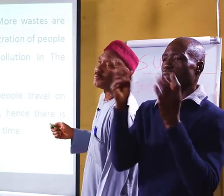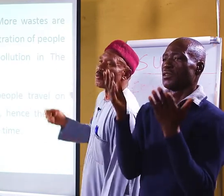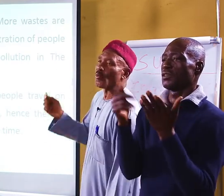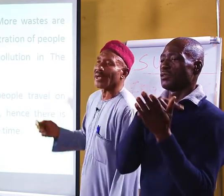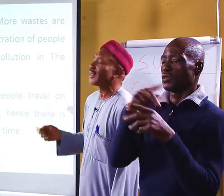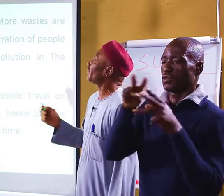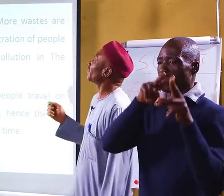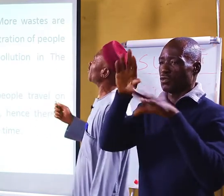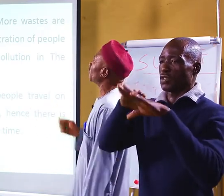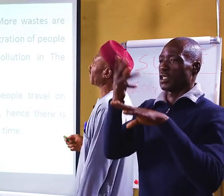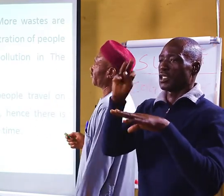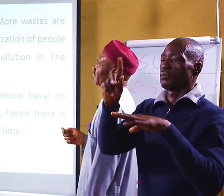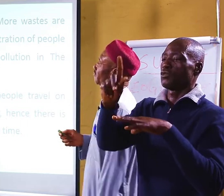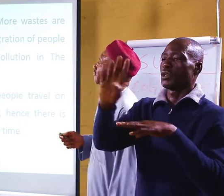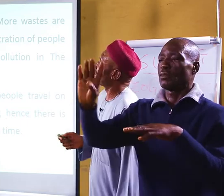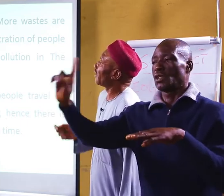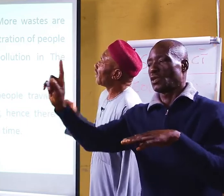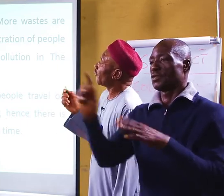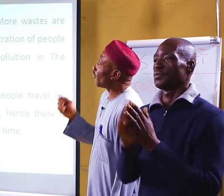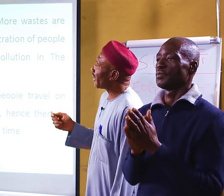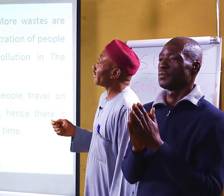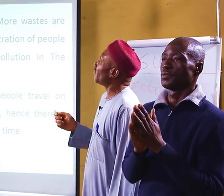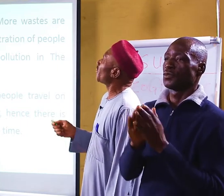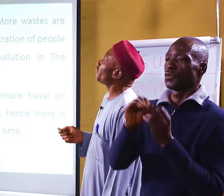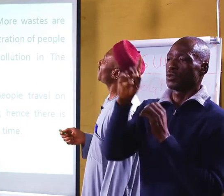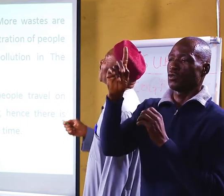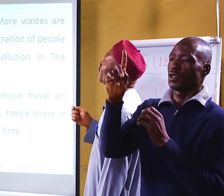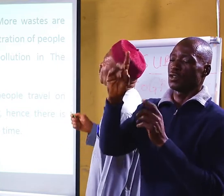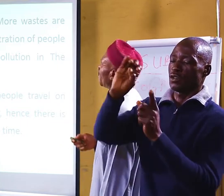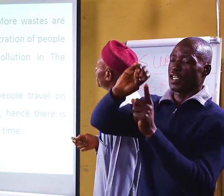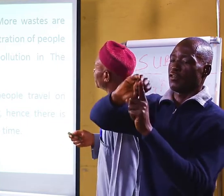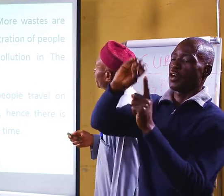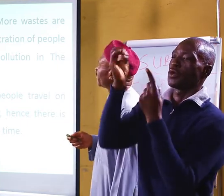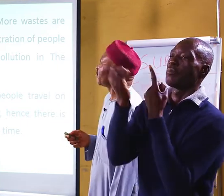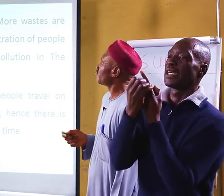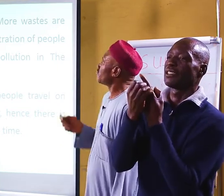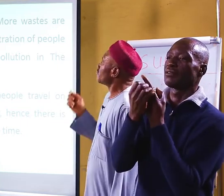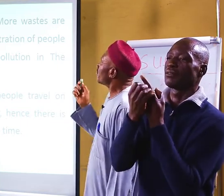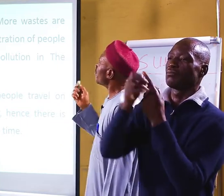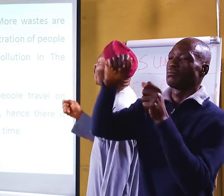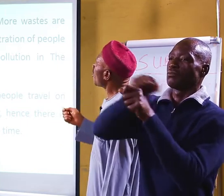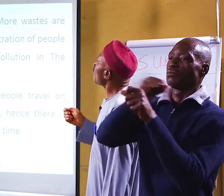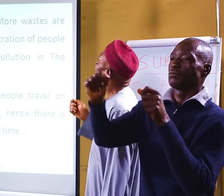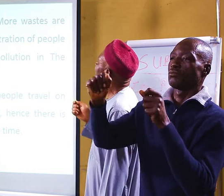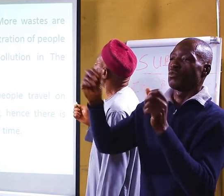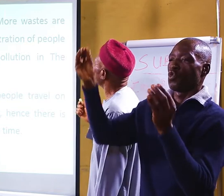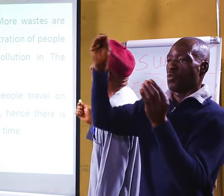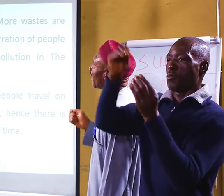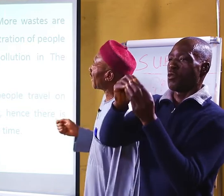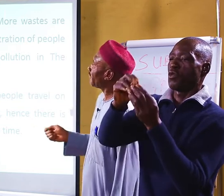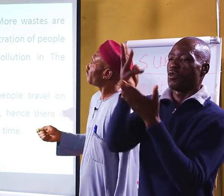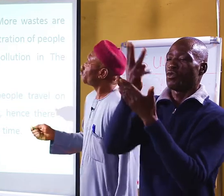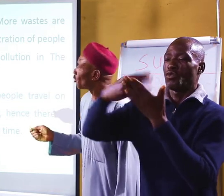at them one after the other. One, environmental pollution. More